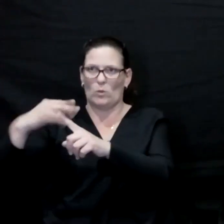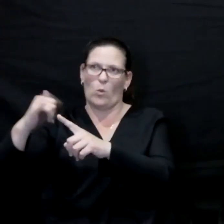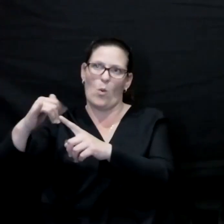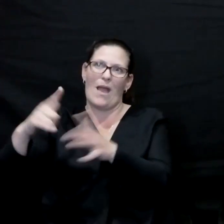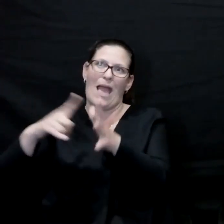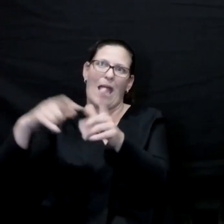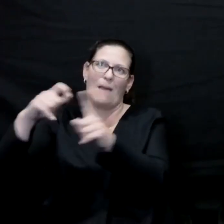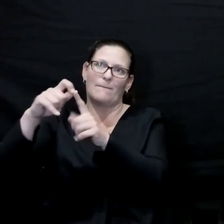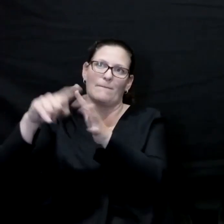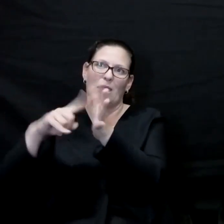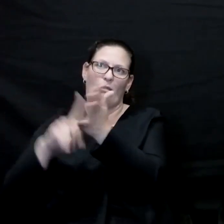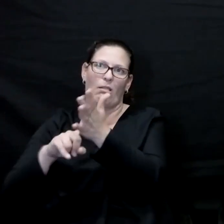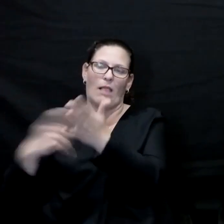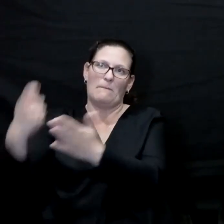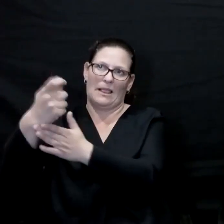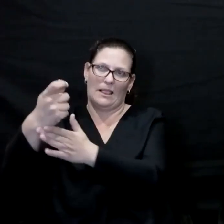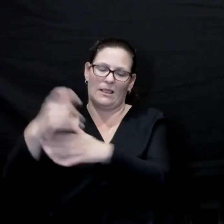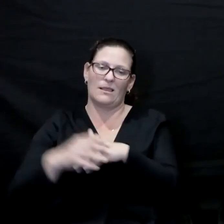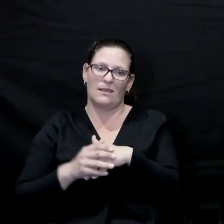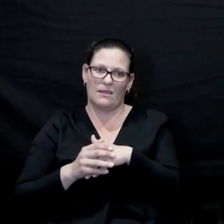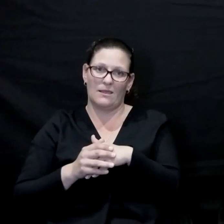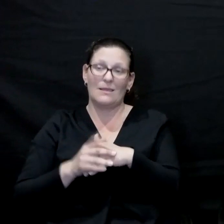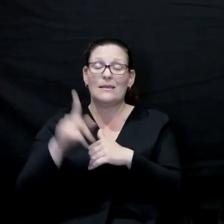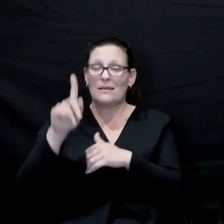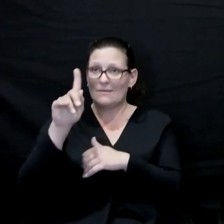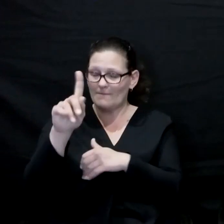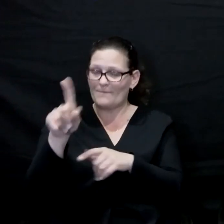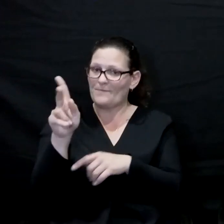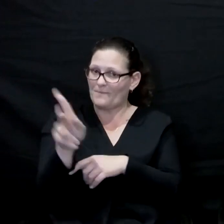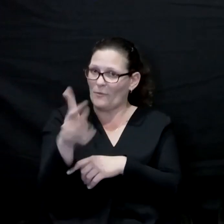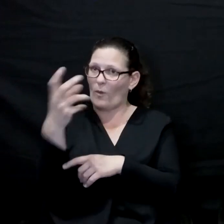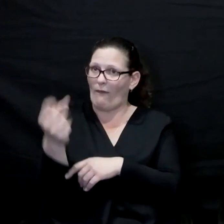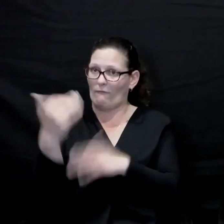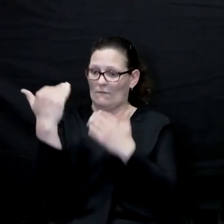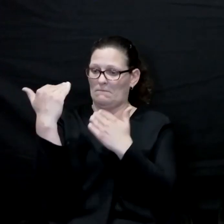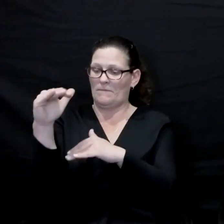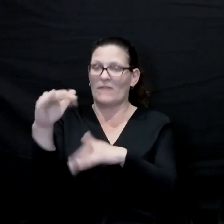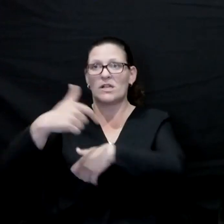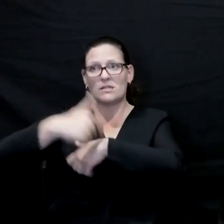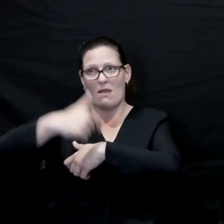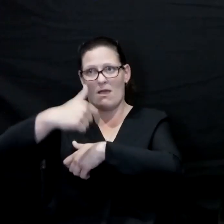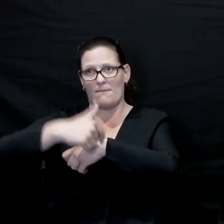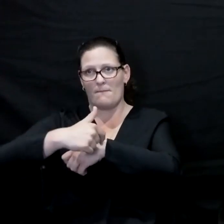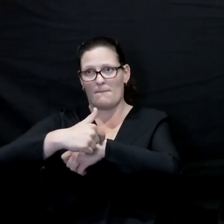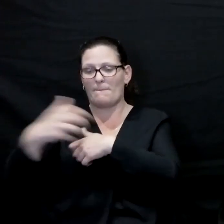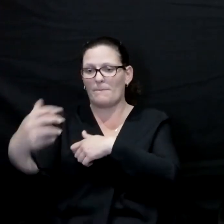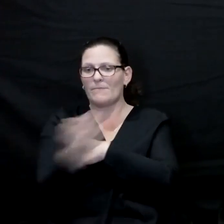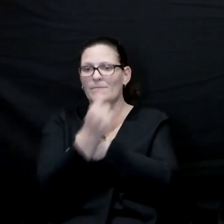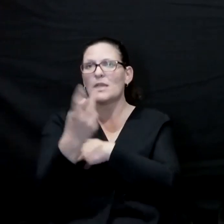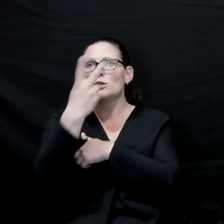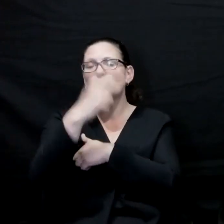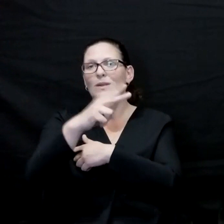Now, again, this is time limited. You have 28 days from the date of